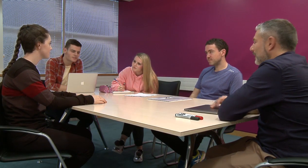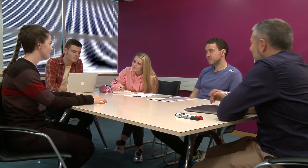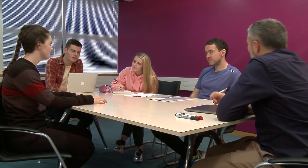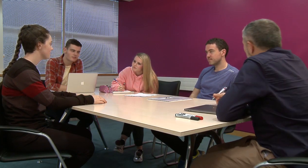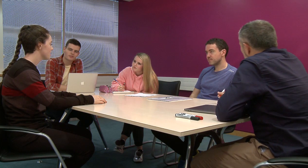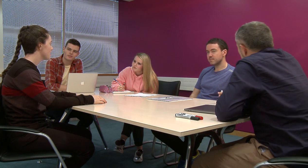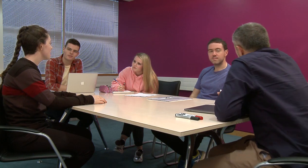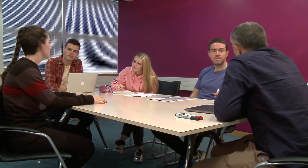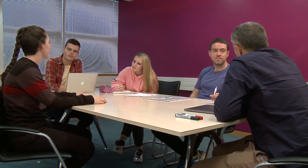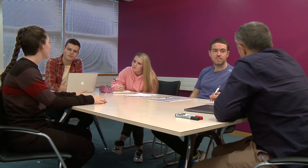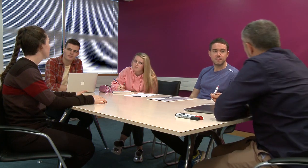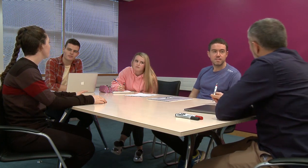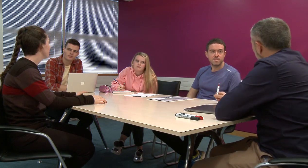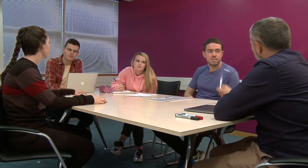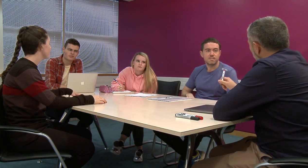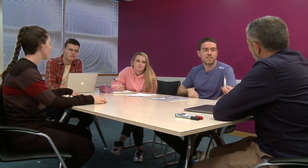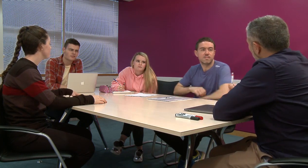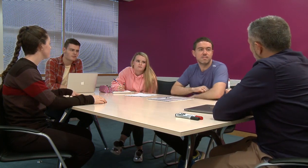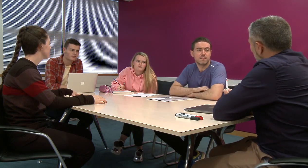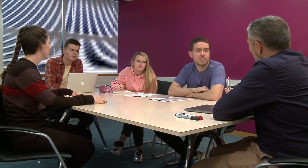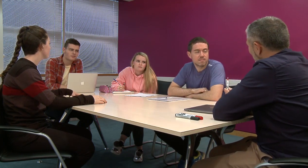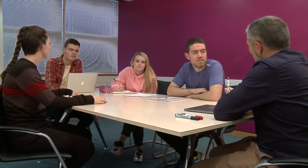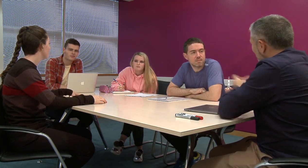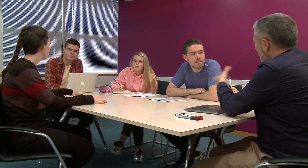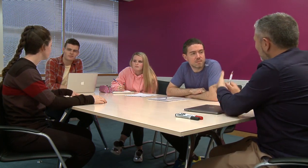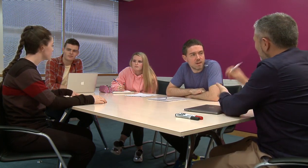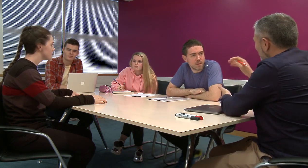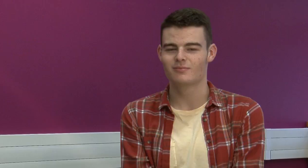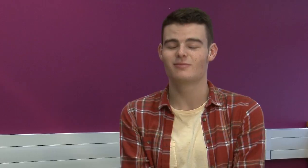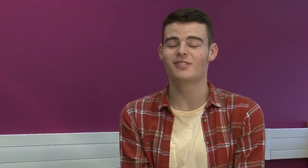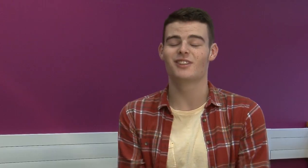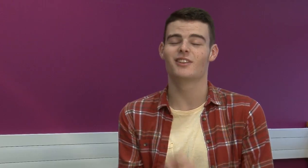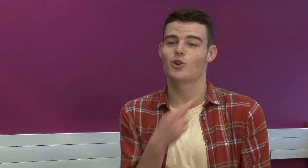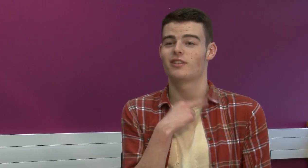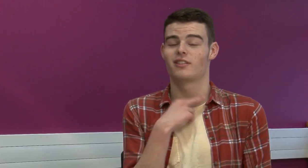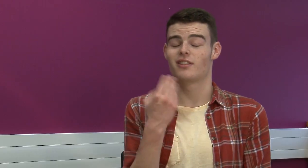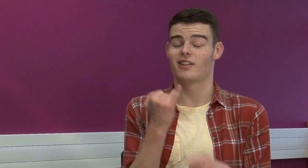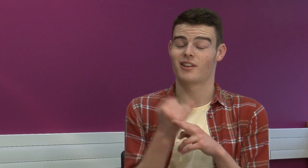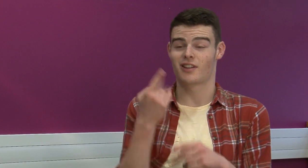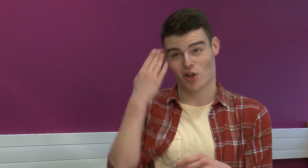sort out something that will take 5 minutes that I don't need to bring an interpreter the whole way in, I think that'll be a big advantage.